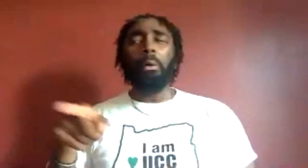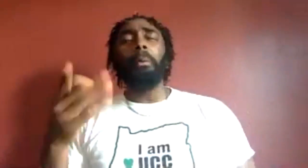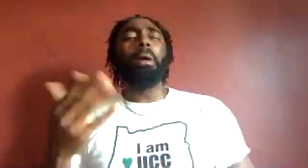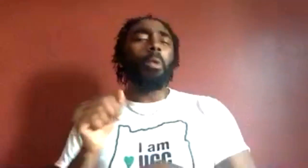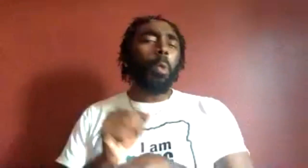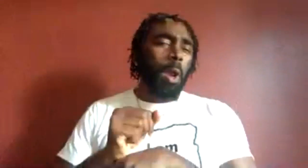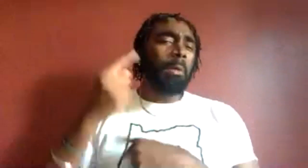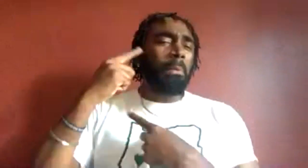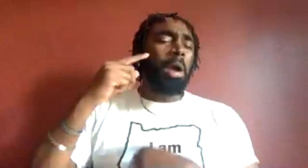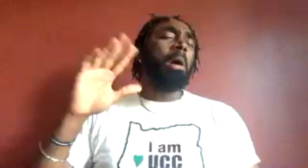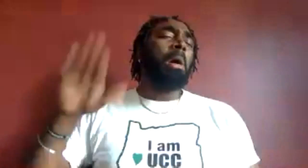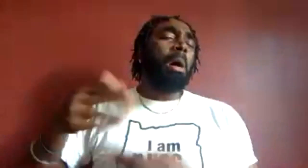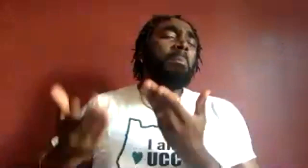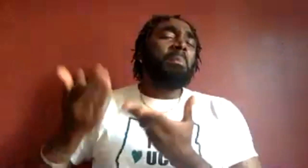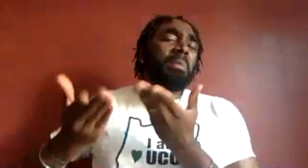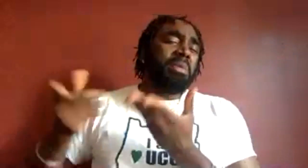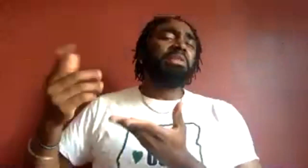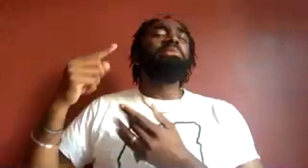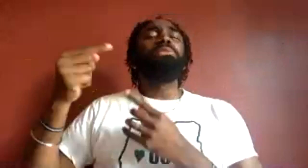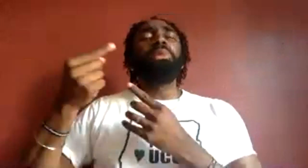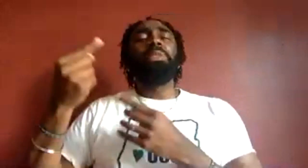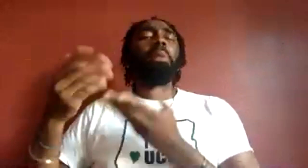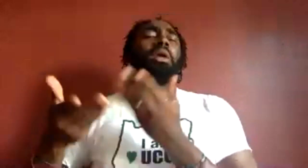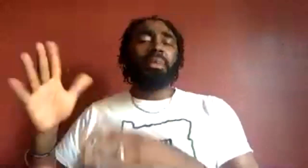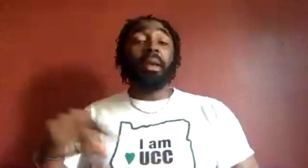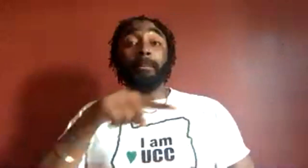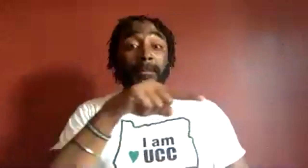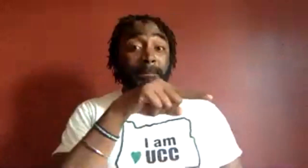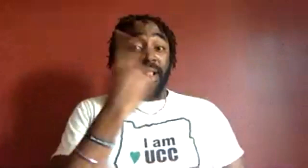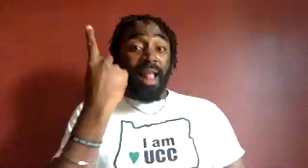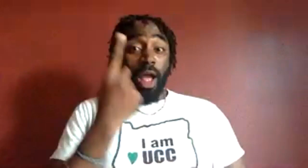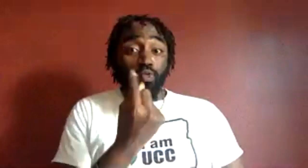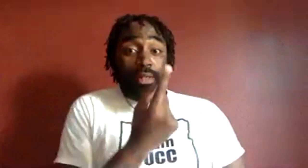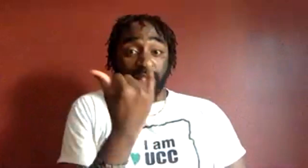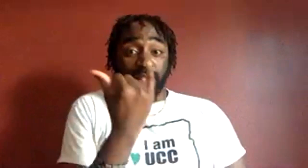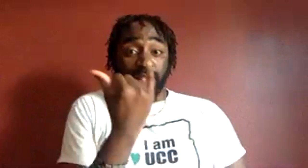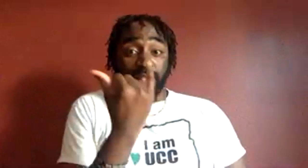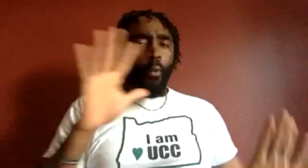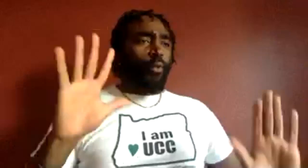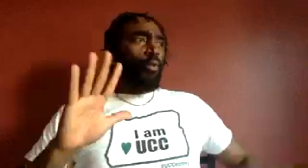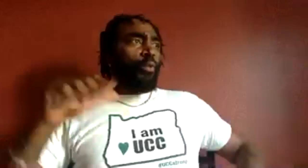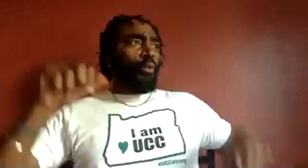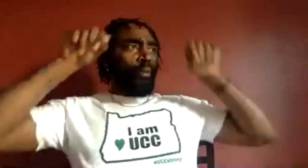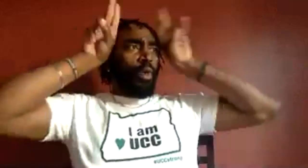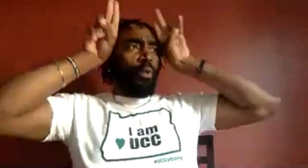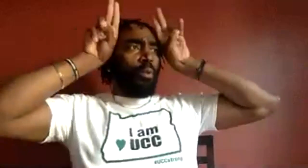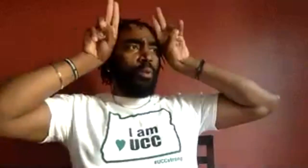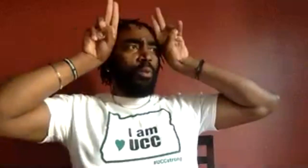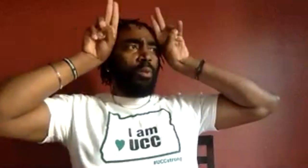suss things out, thinking like, oh, maybe that person's drunk, or maybe it's for work, or but whatever it is, they give white